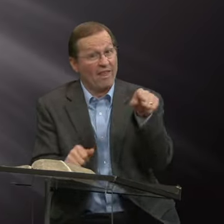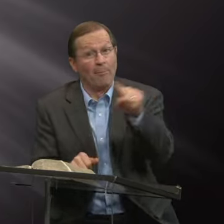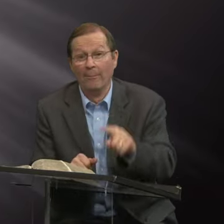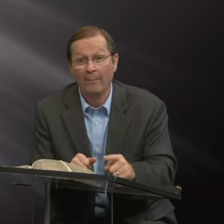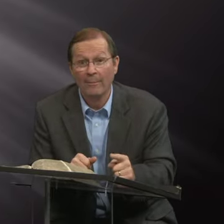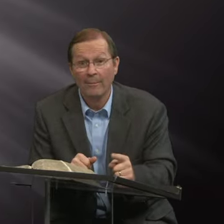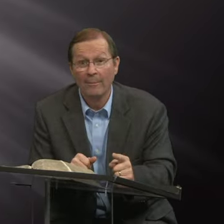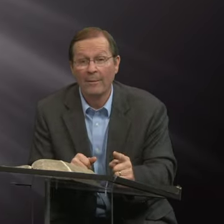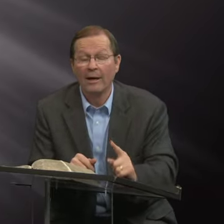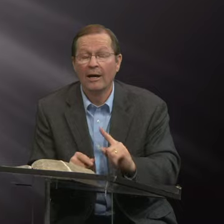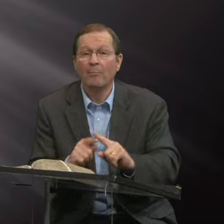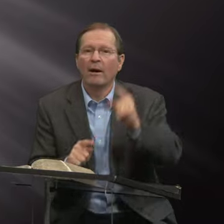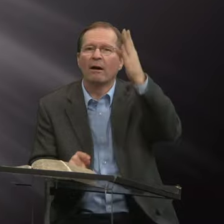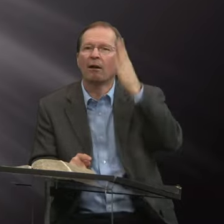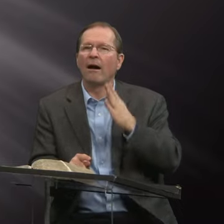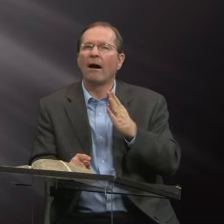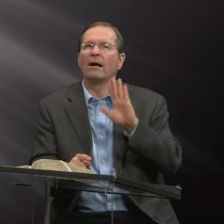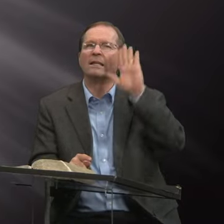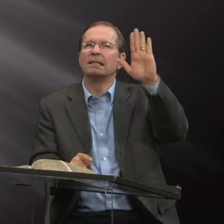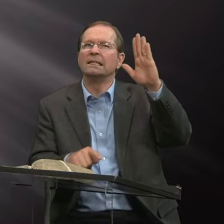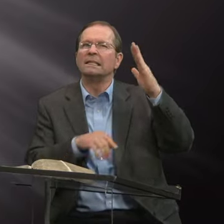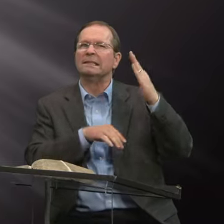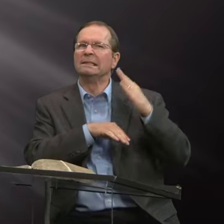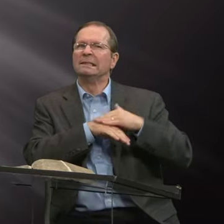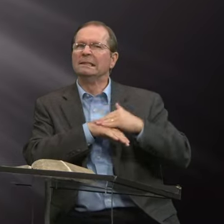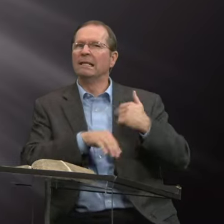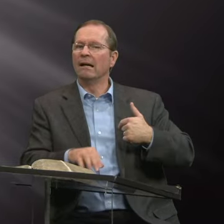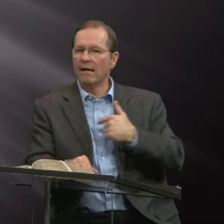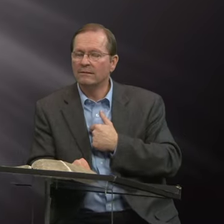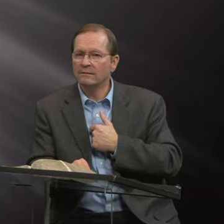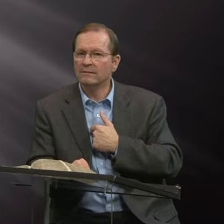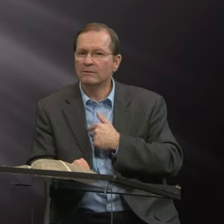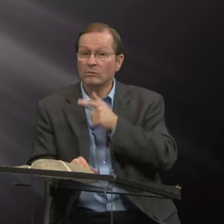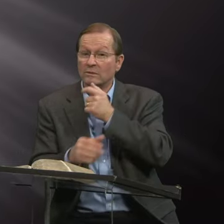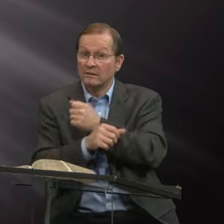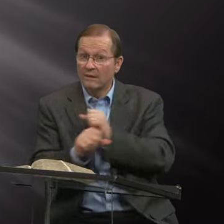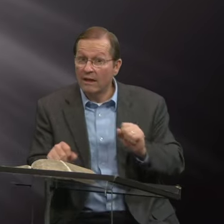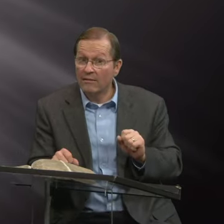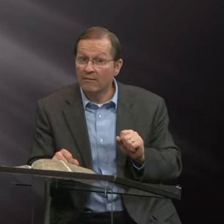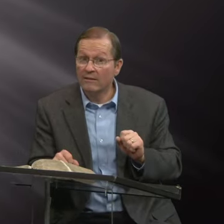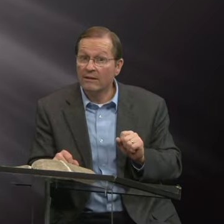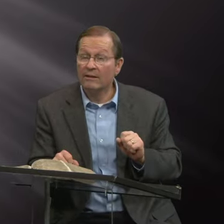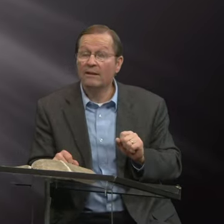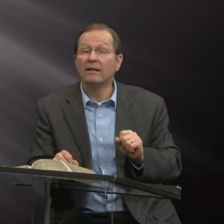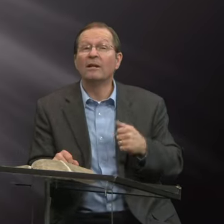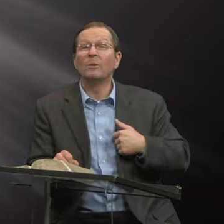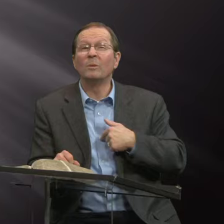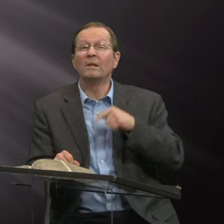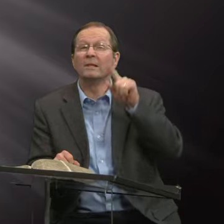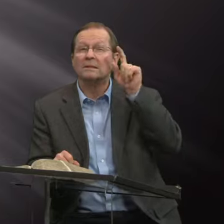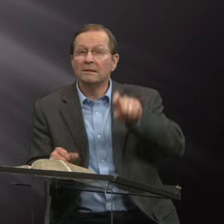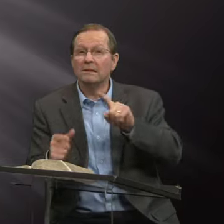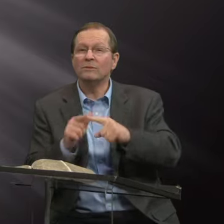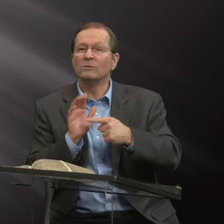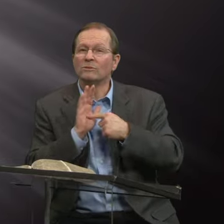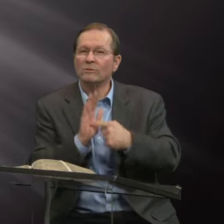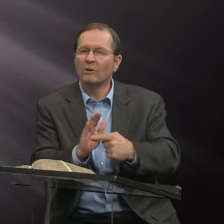me because I didn't always get along with everyone I met. So this verse has become a challenge to me that since I